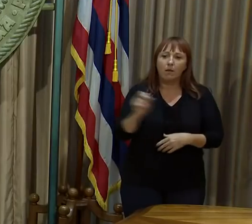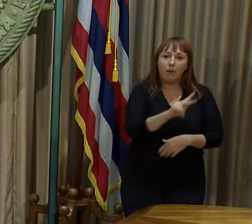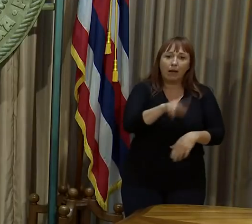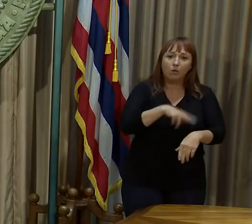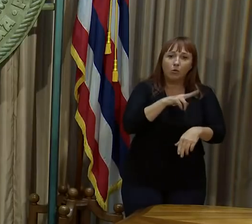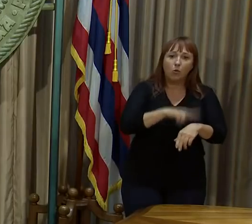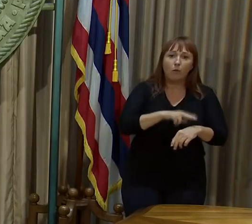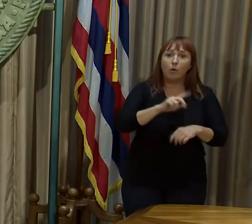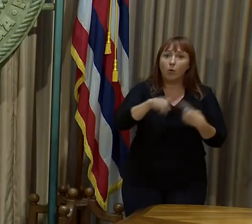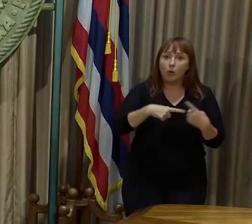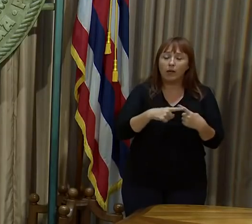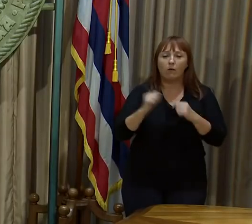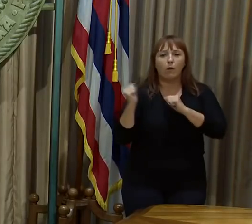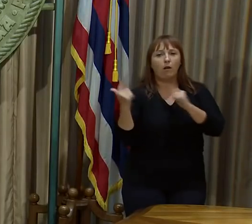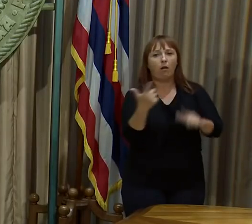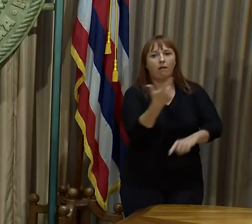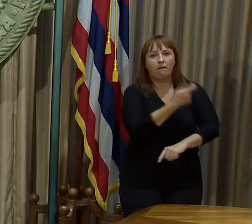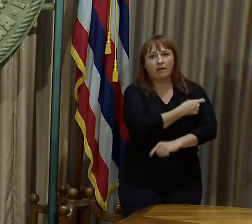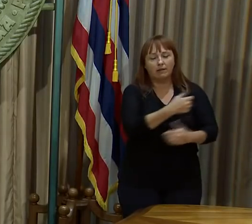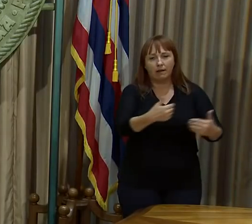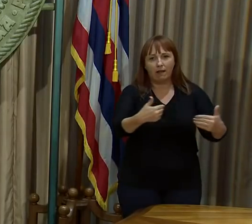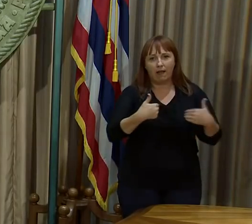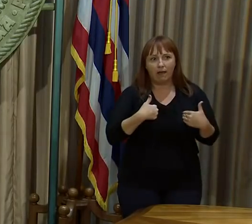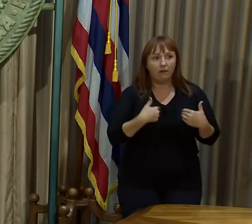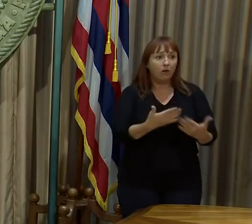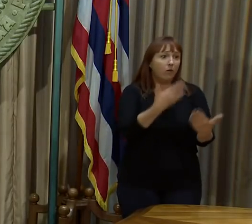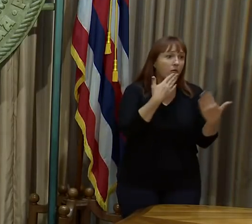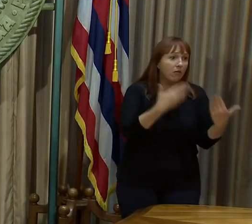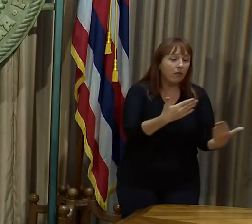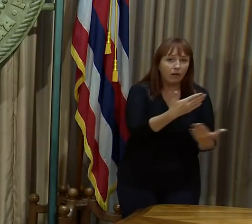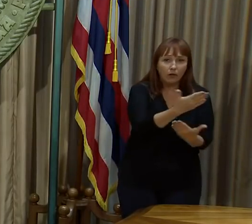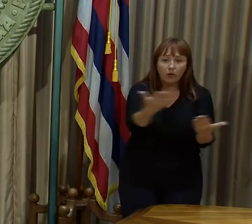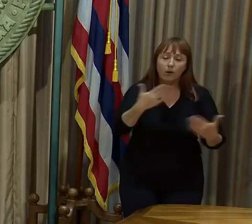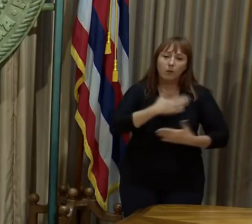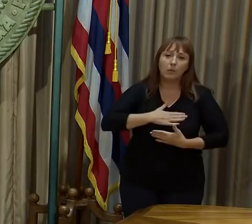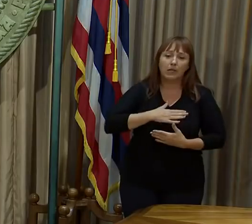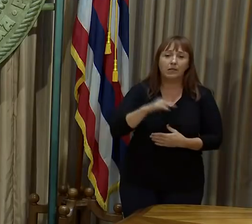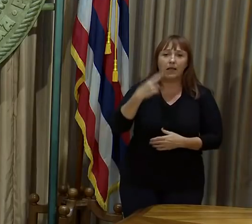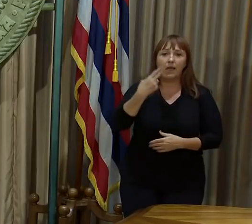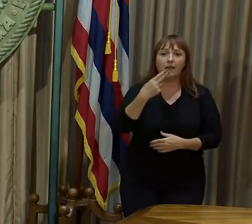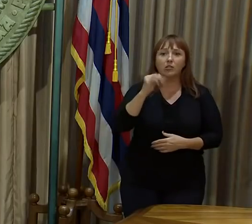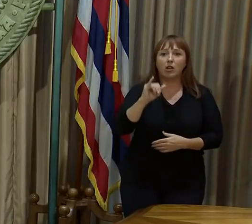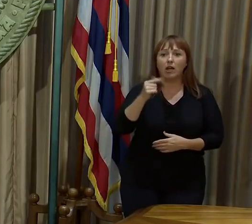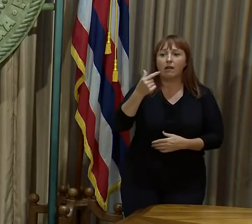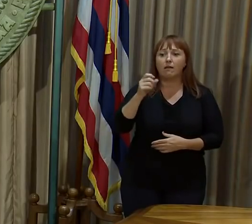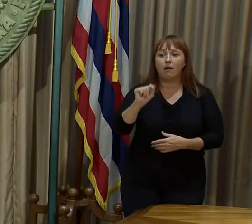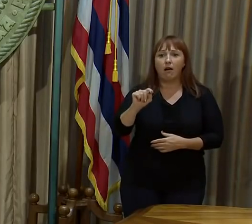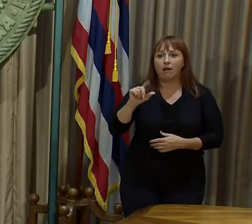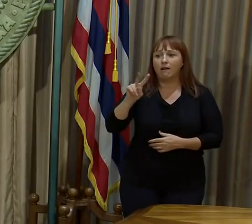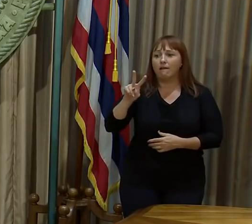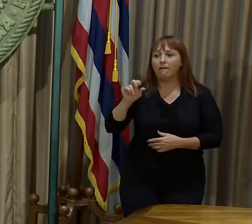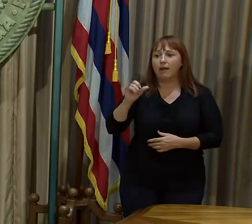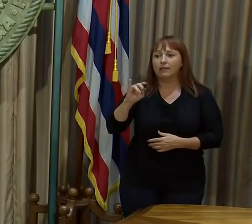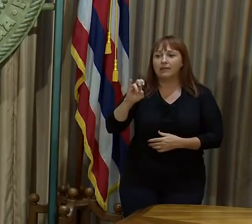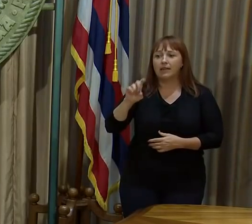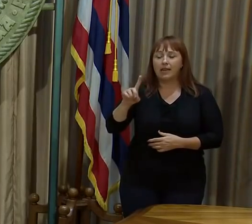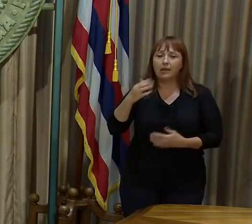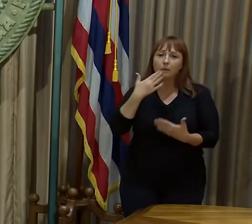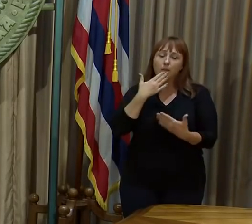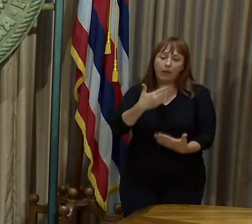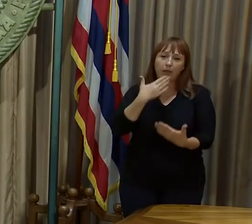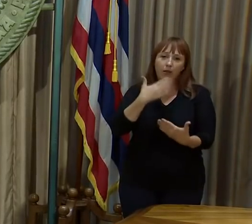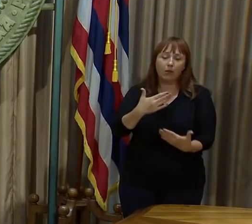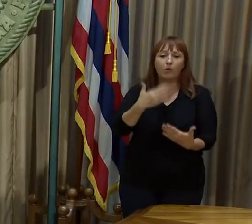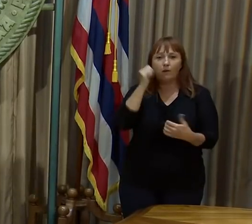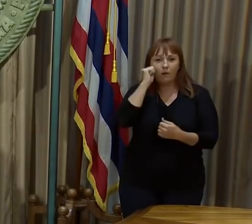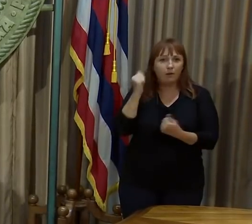all get vaccinated. So thanks for everybody. Please, Hawaii got vaccinated. Please get vaccinated. Aloha and